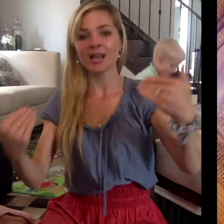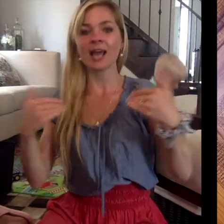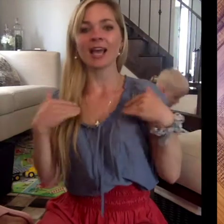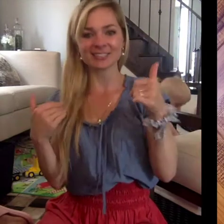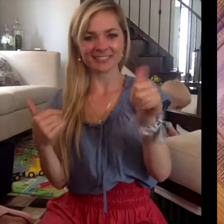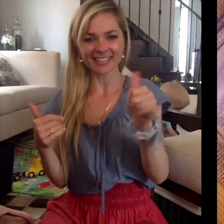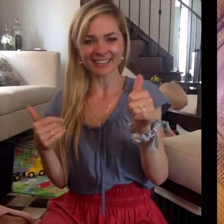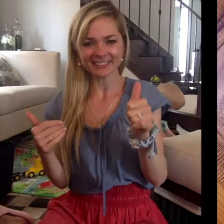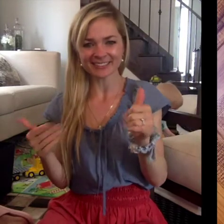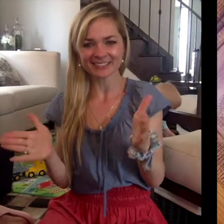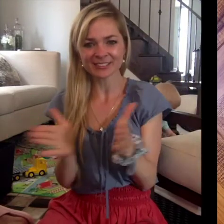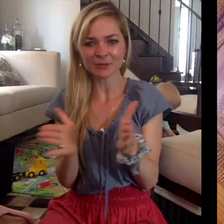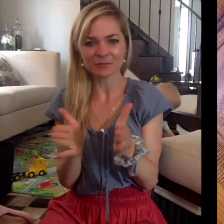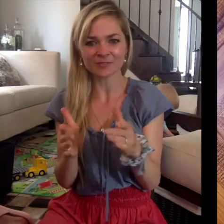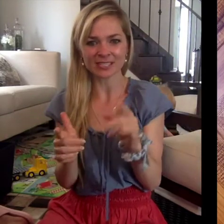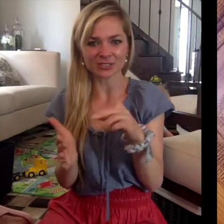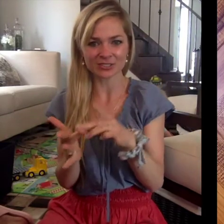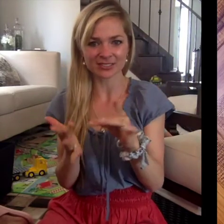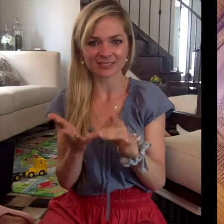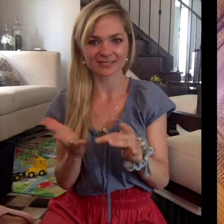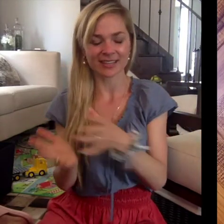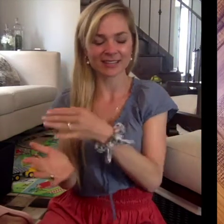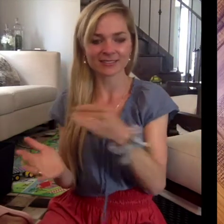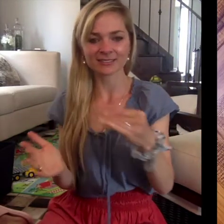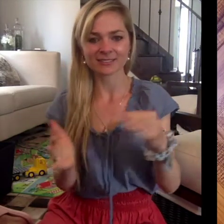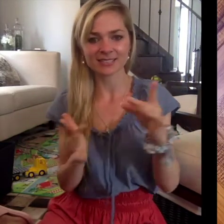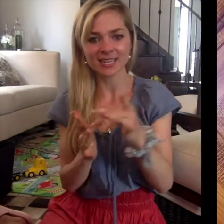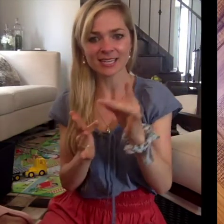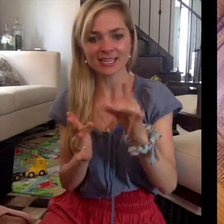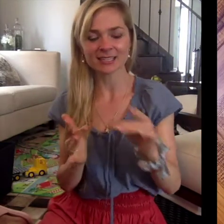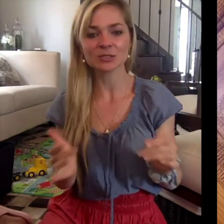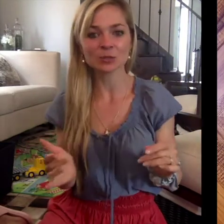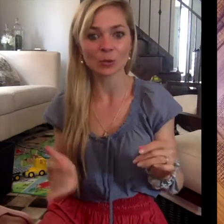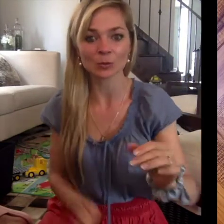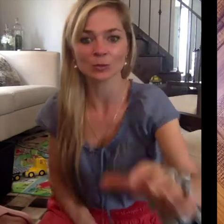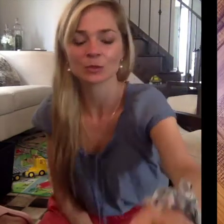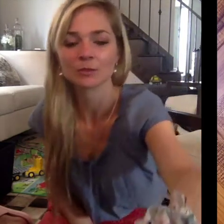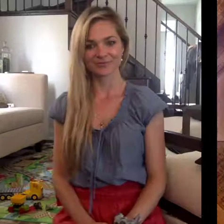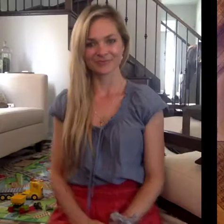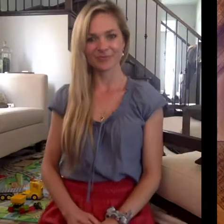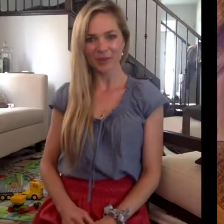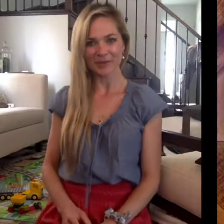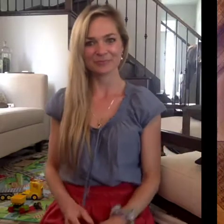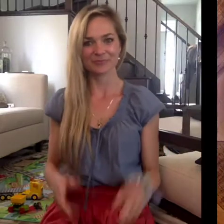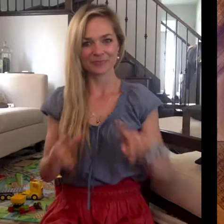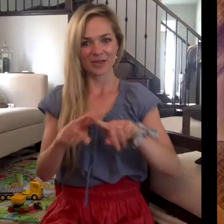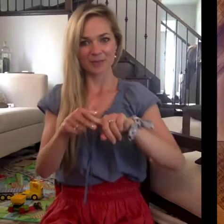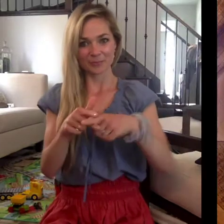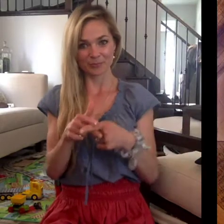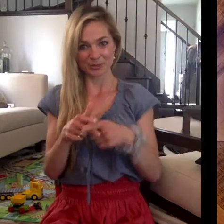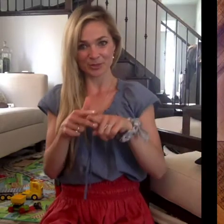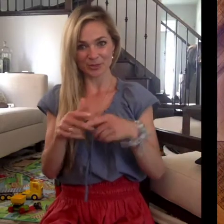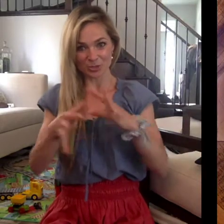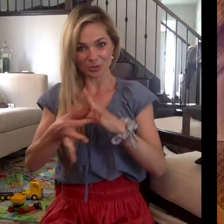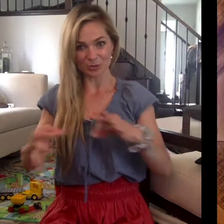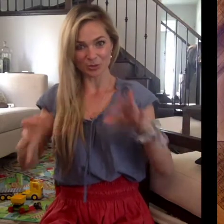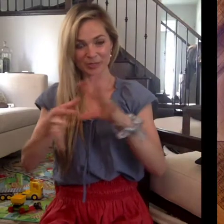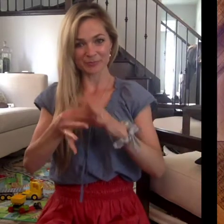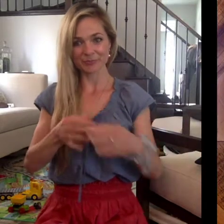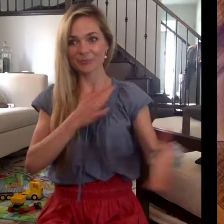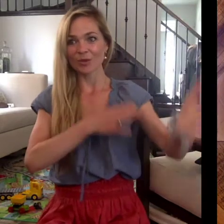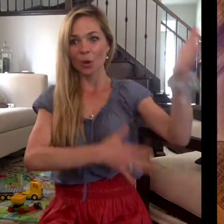knows, had 10 little fingers, 10 little toes. Okay, going to start the